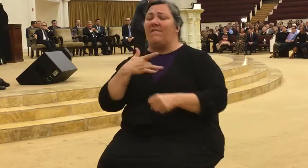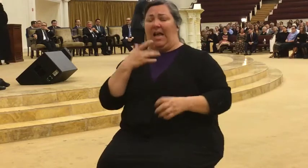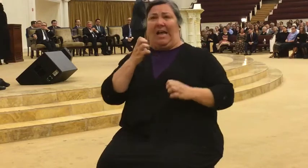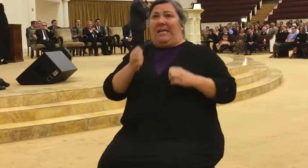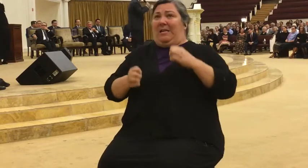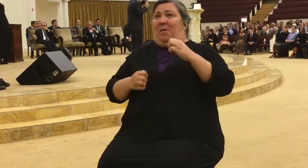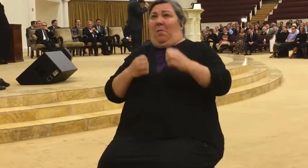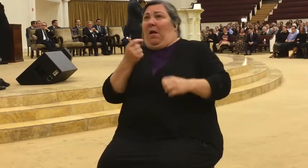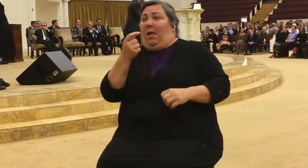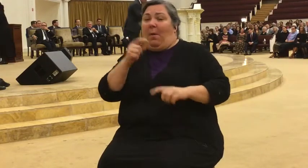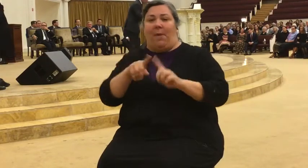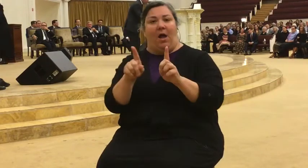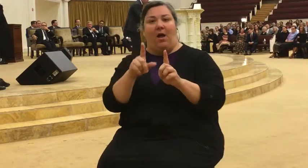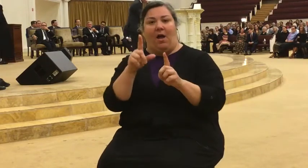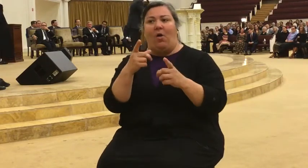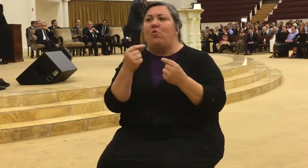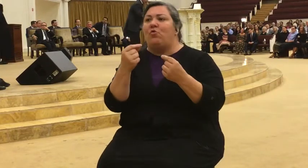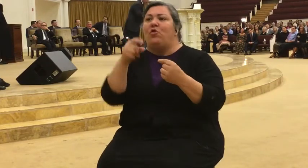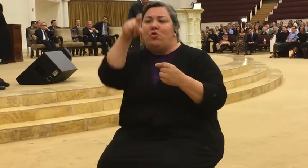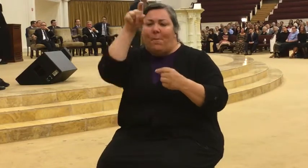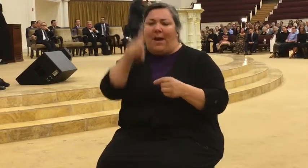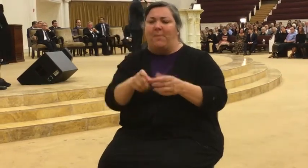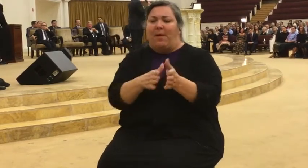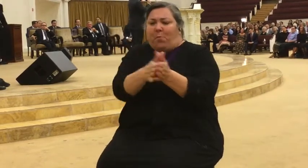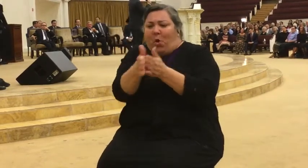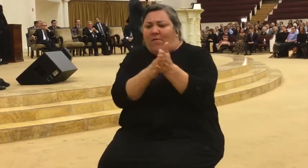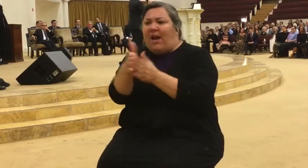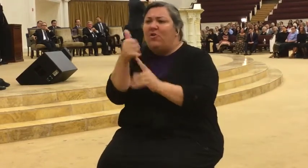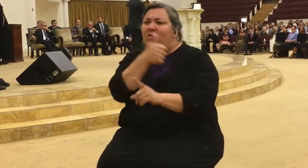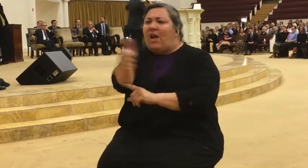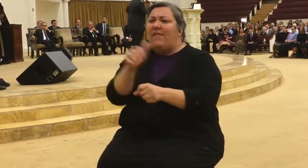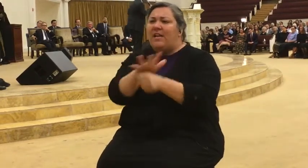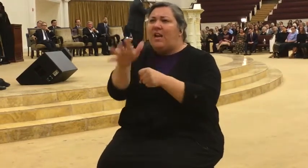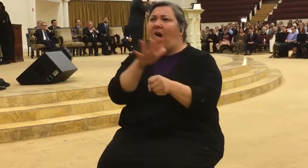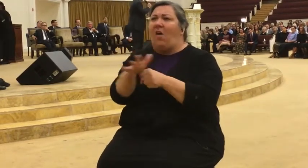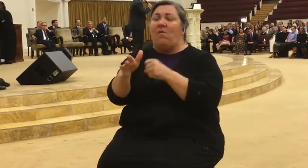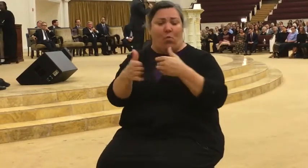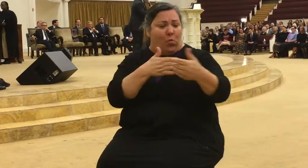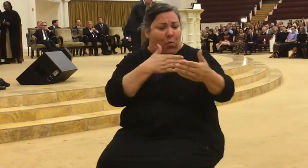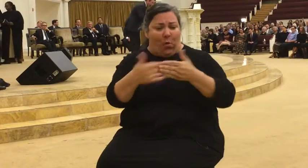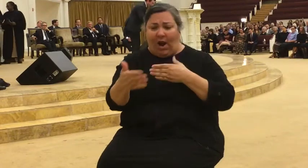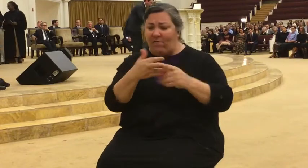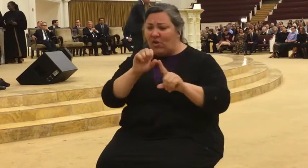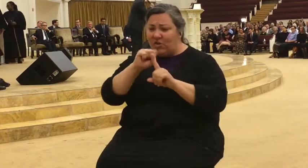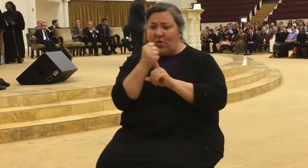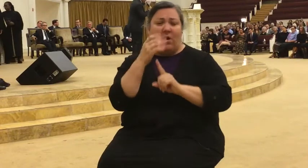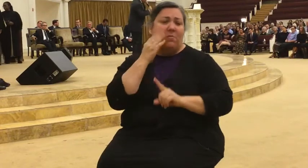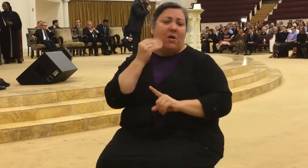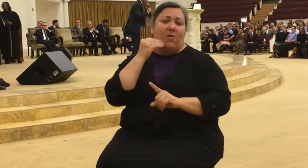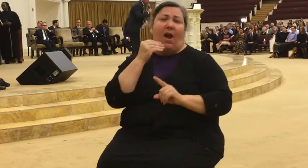about it. But you've got to be motivated enough about whatever you're going through to let it die.